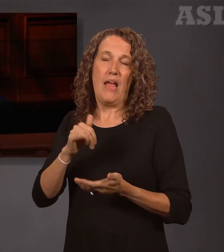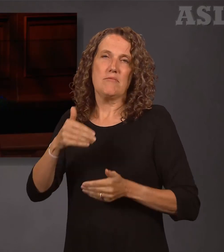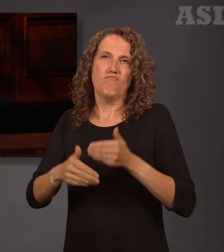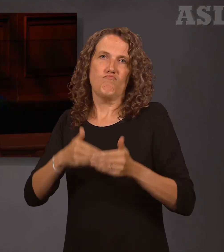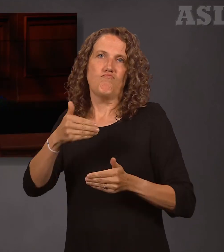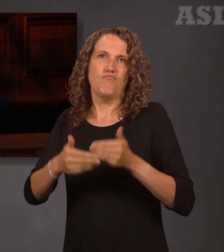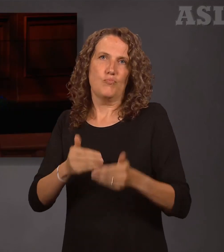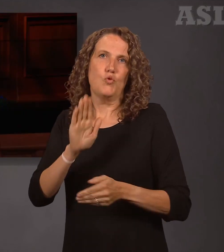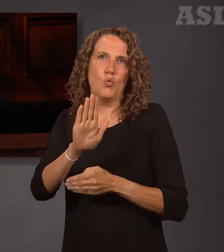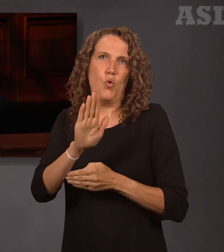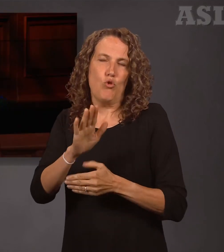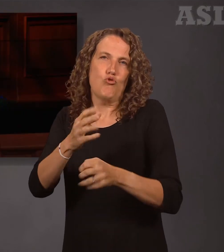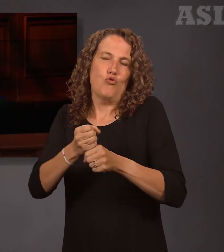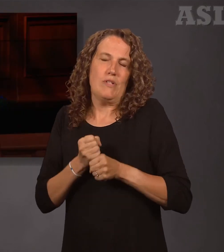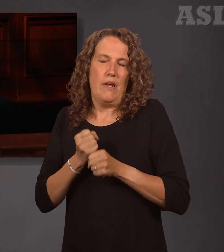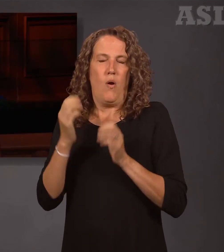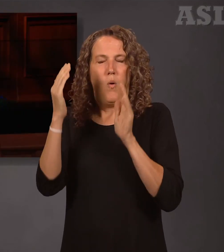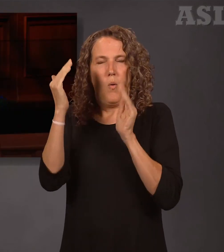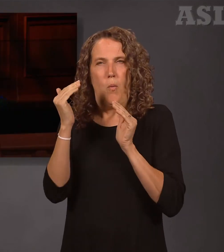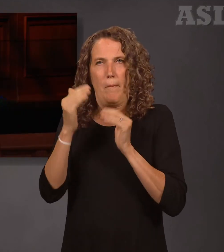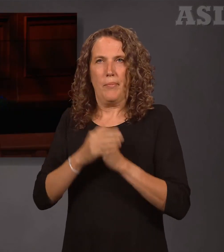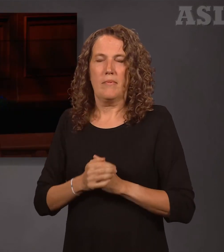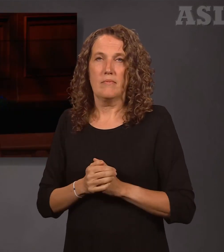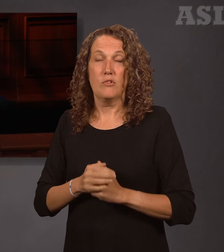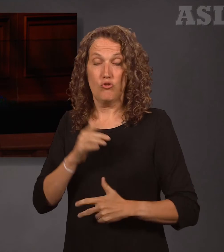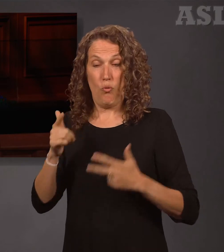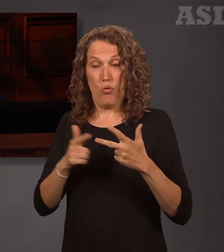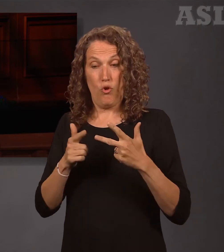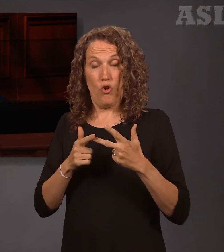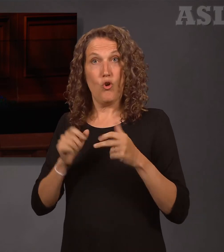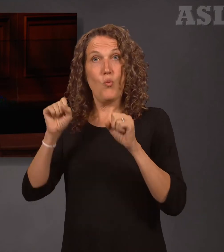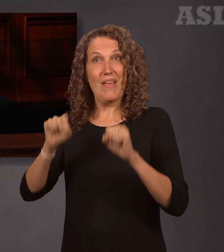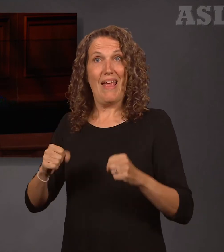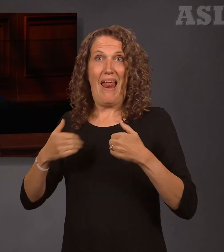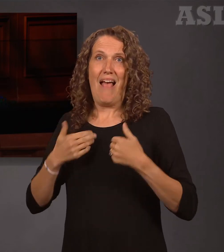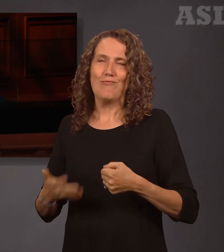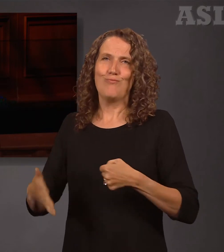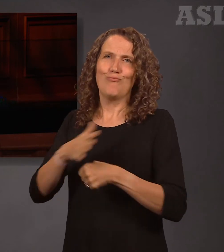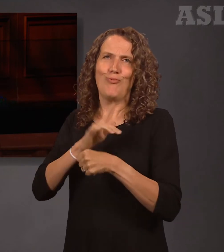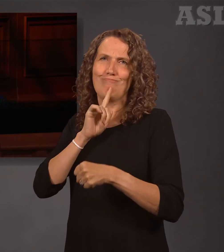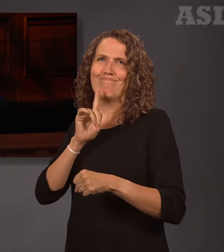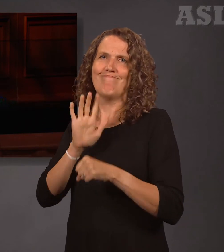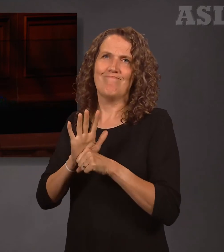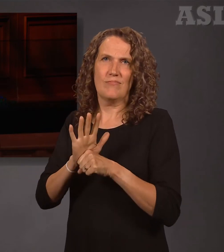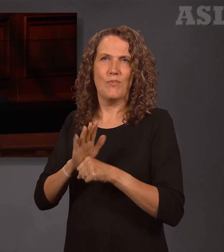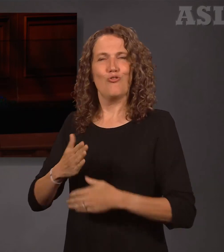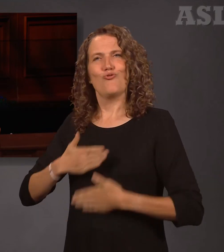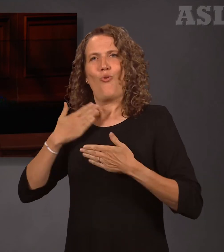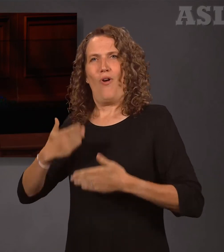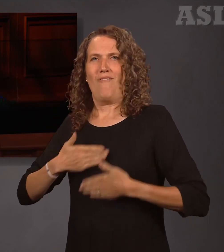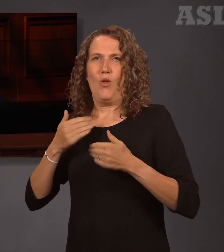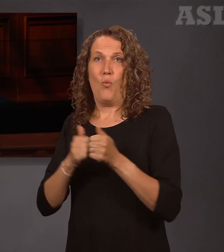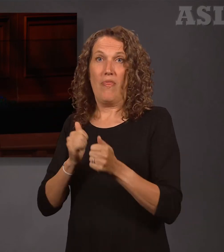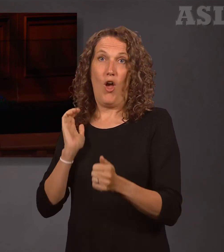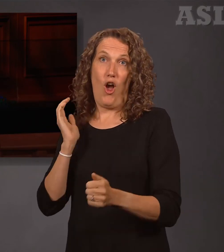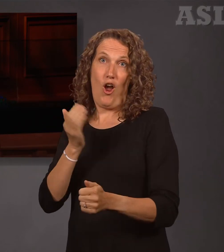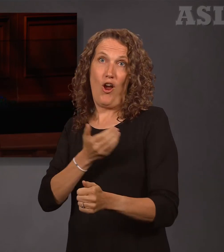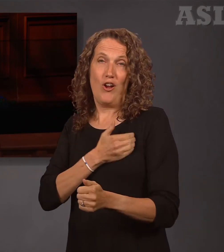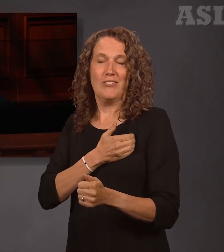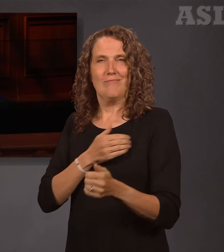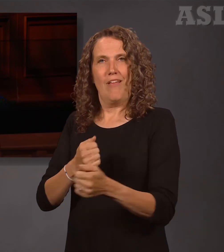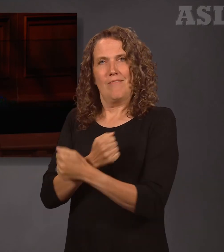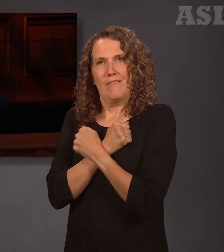we can be wholehearted and joyful in our devotion when hard times come